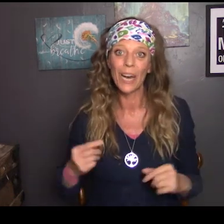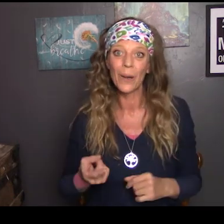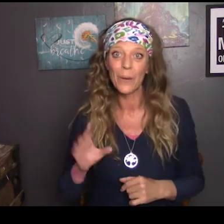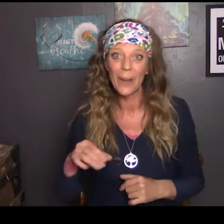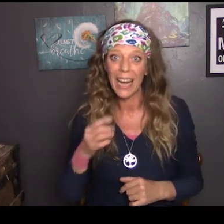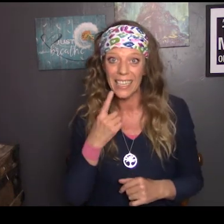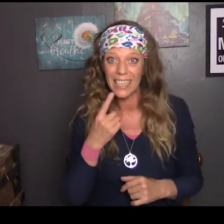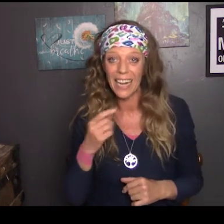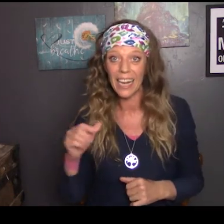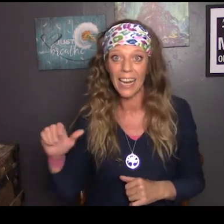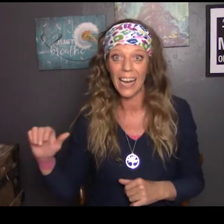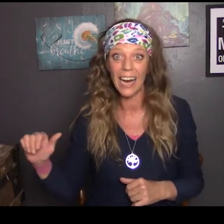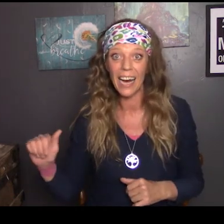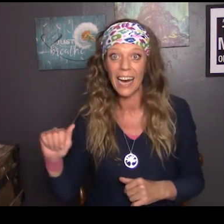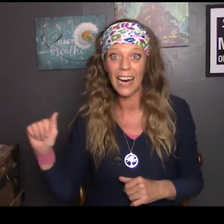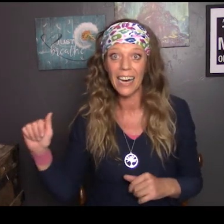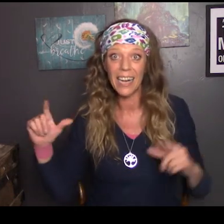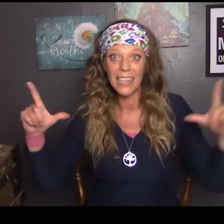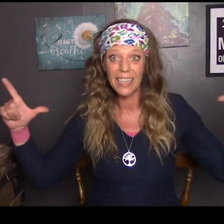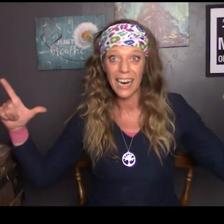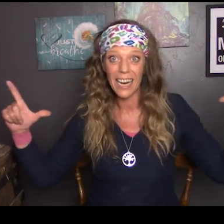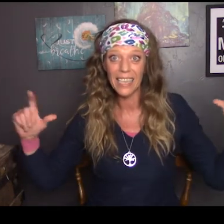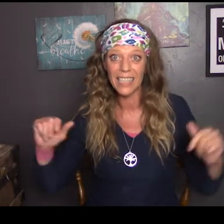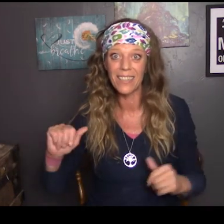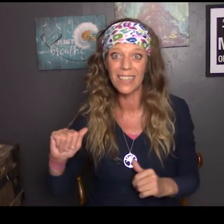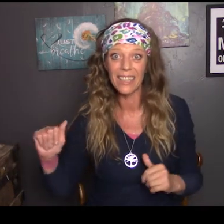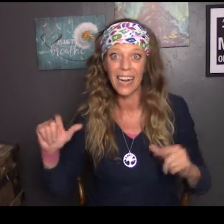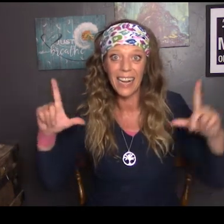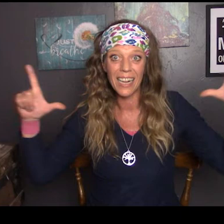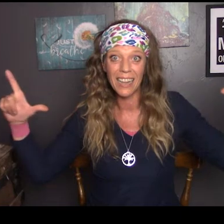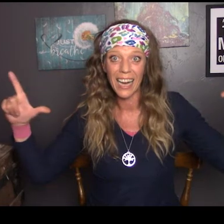You can say a lot.